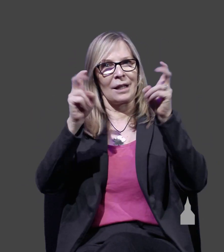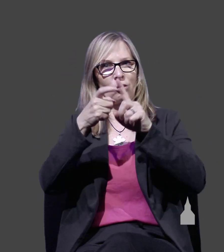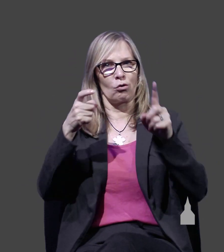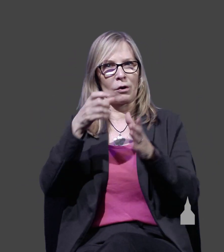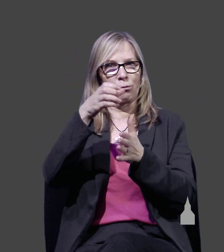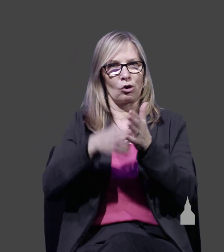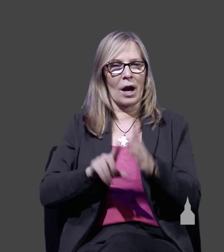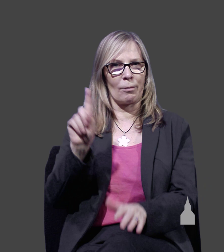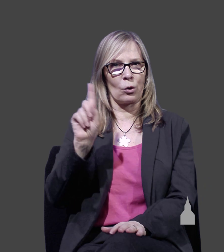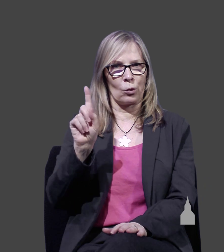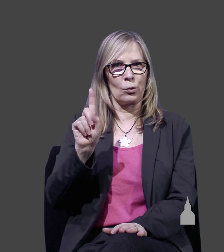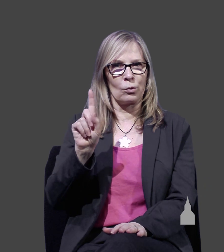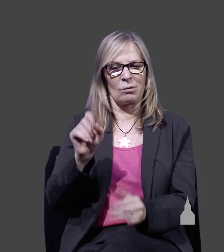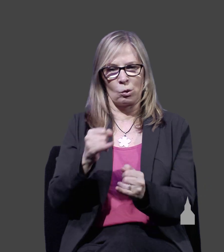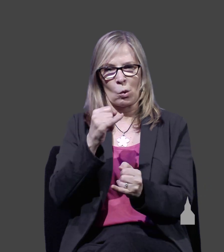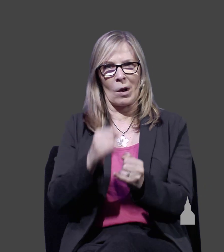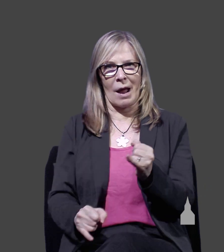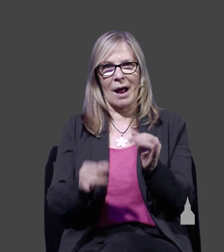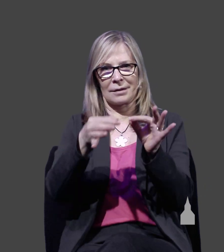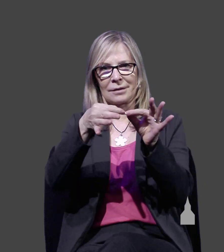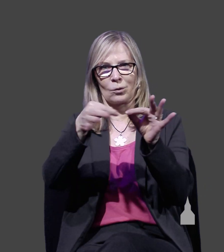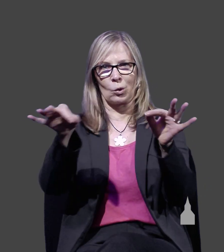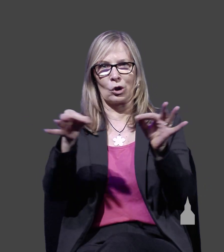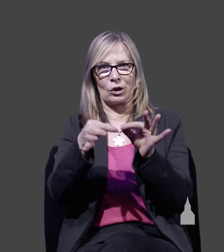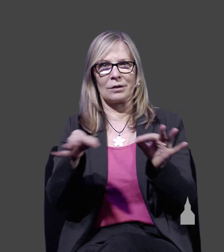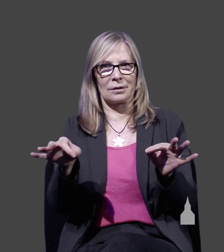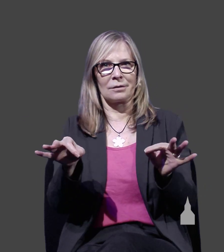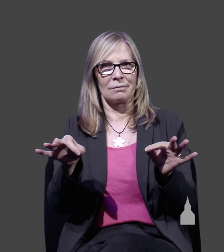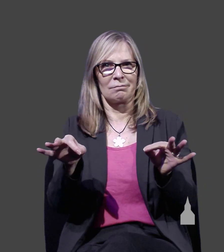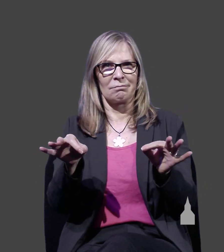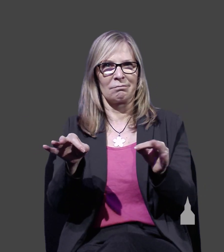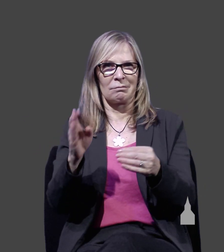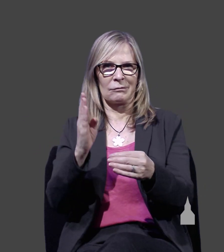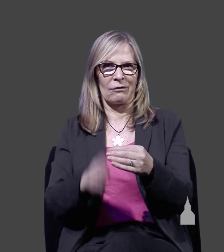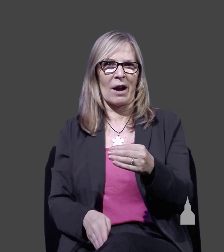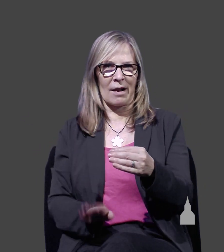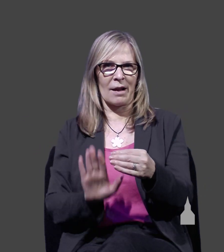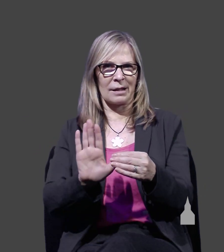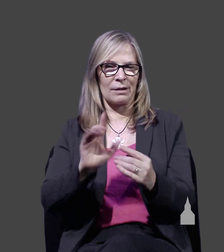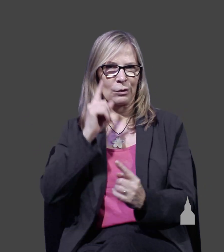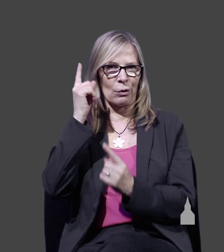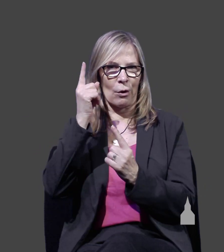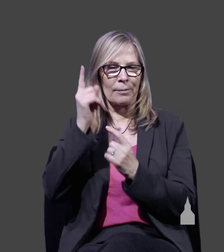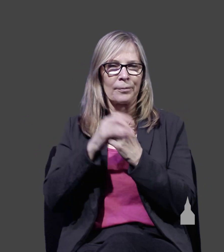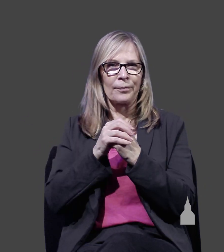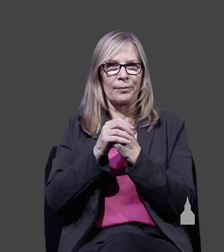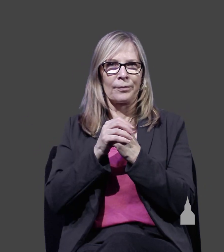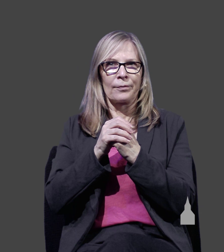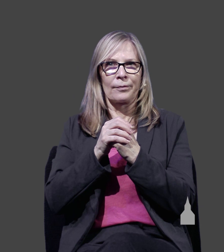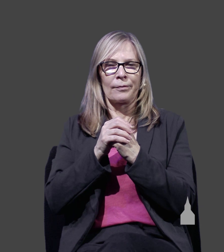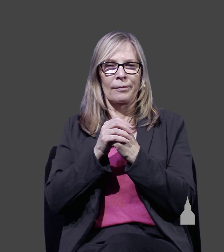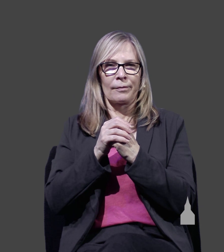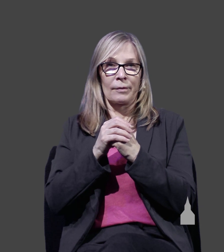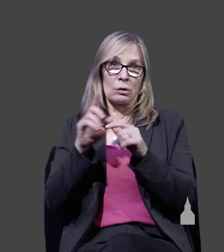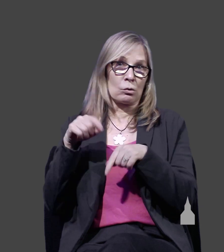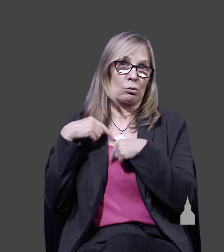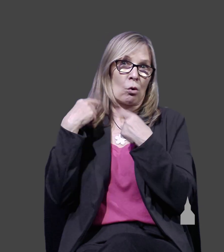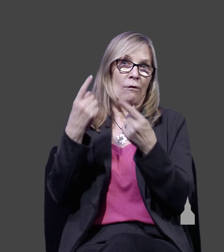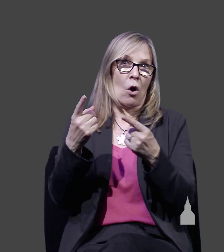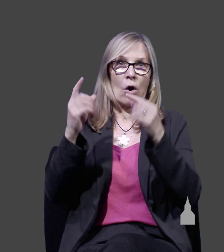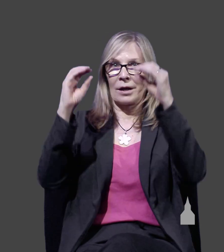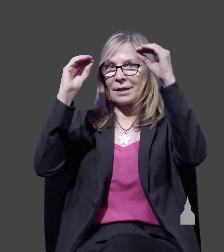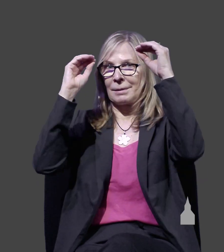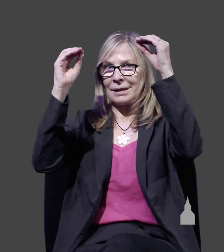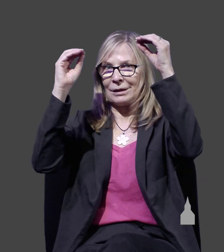with his last words and finishing the thought. And this is really a fitting end for what he's taught these new believers in the church